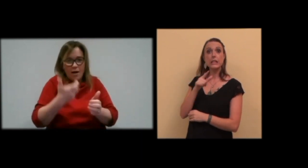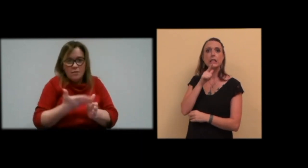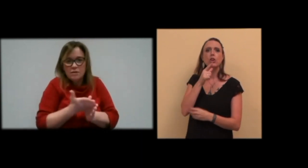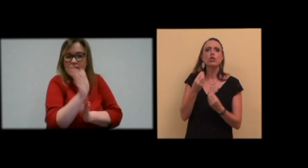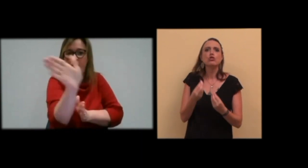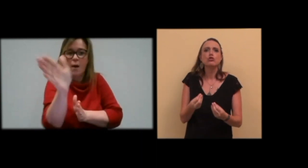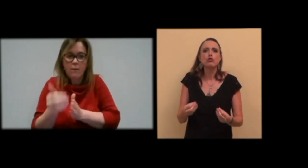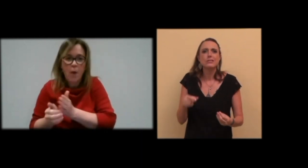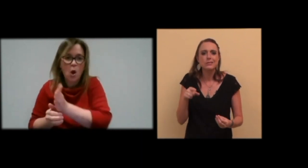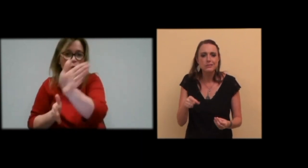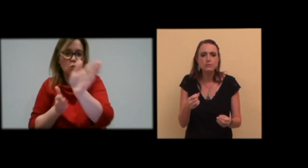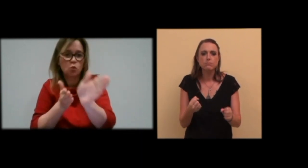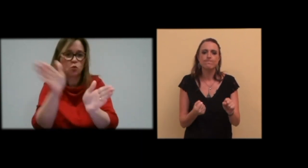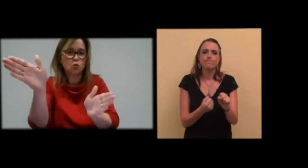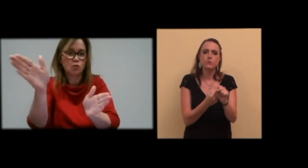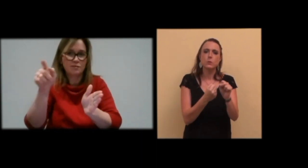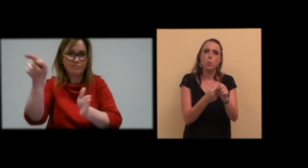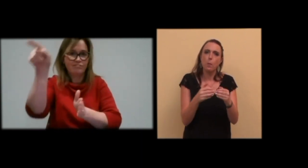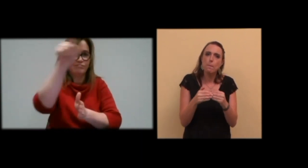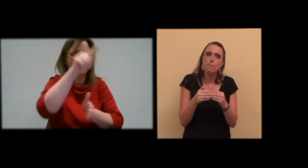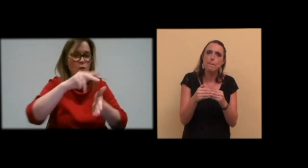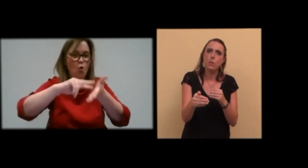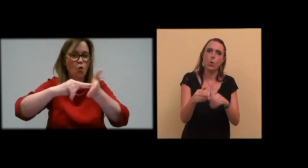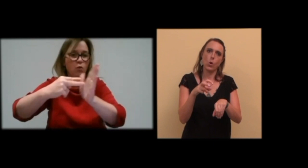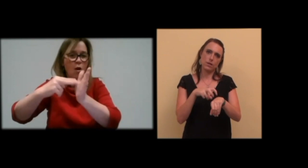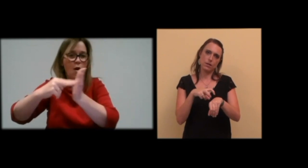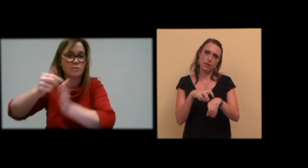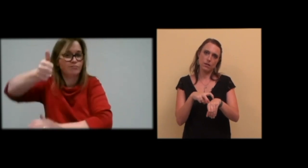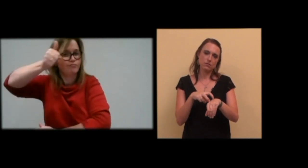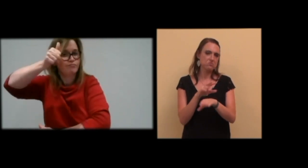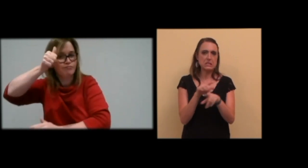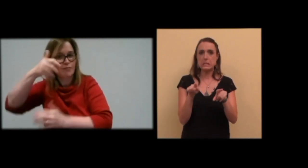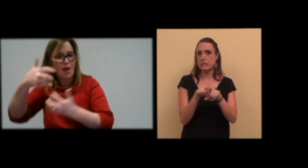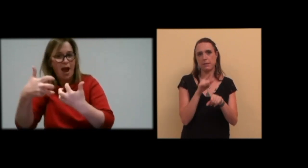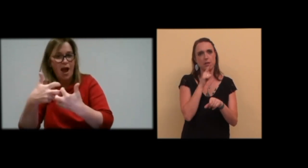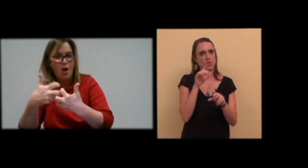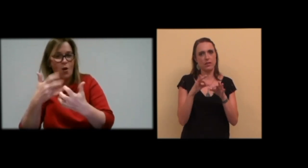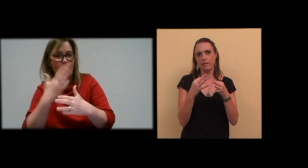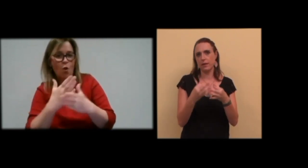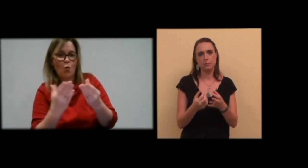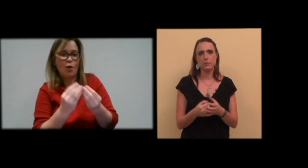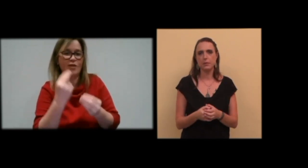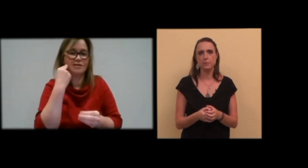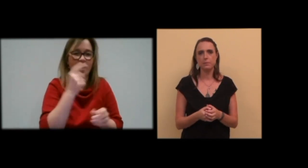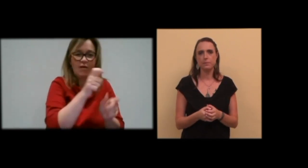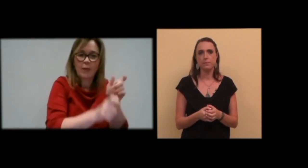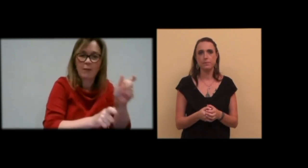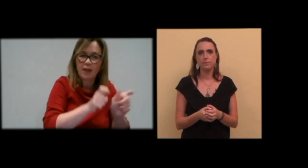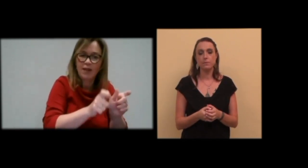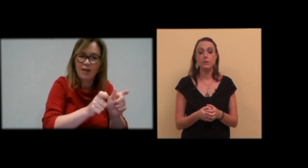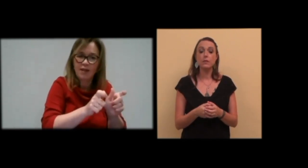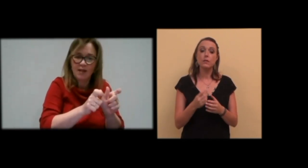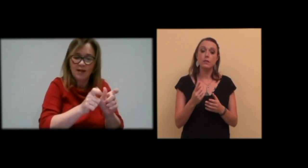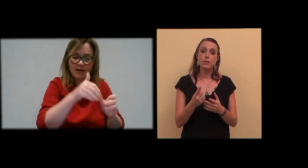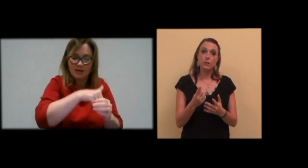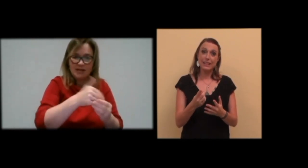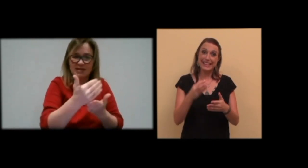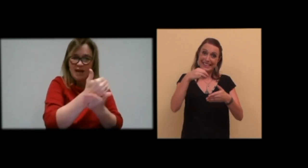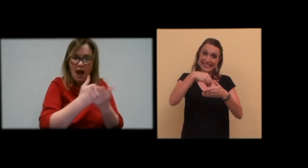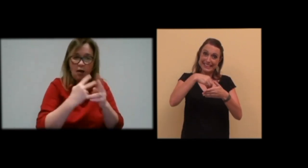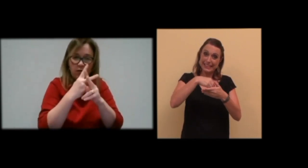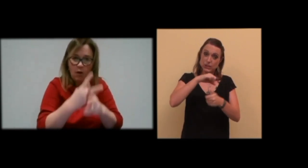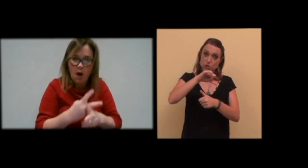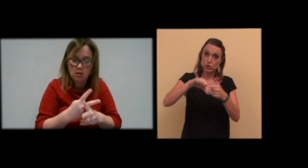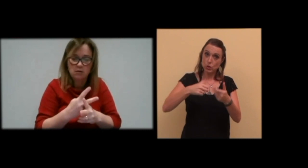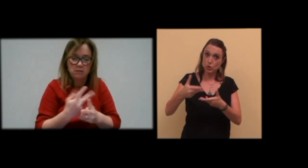families with hearing children quite often need additional support to what a hearing family would need. So part of